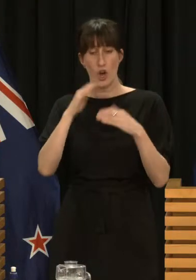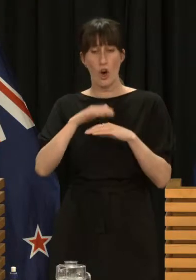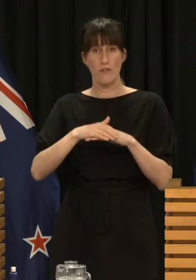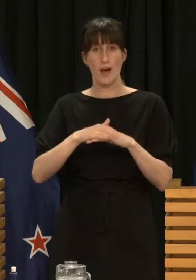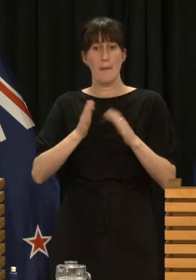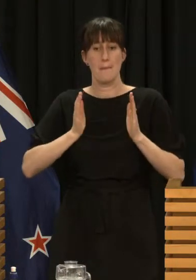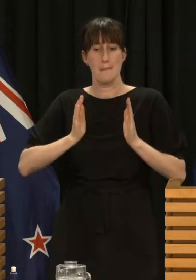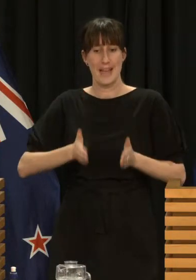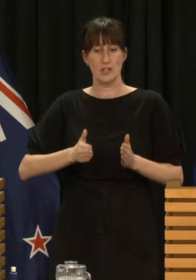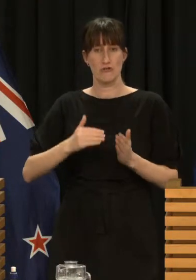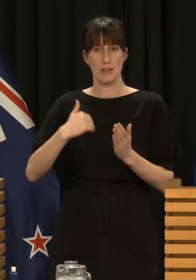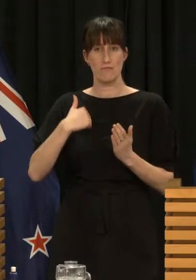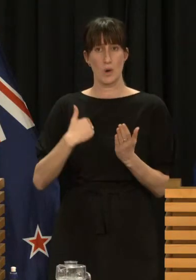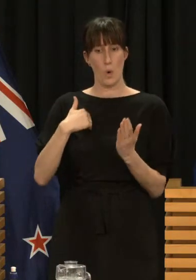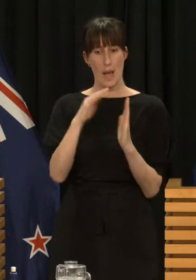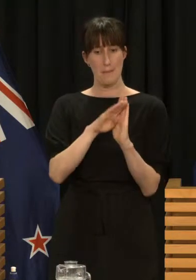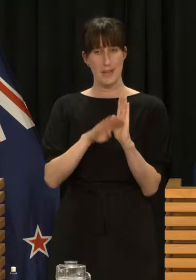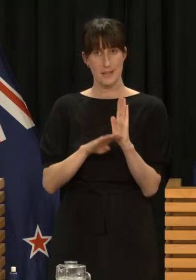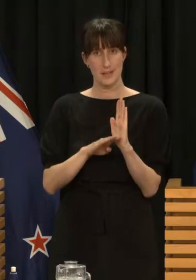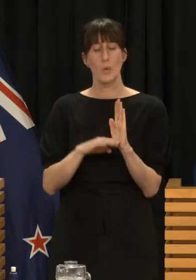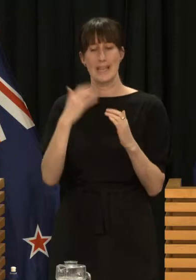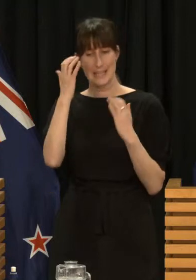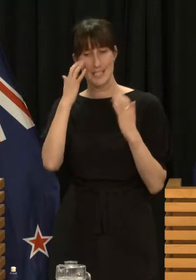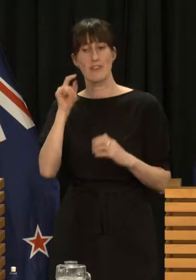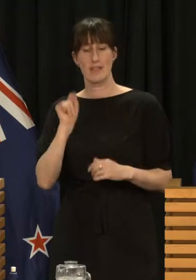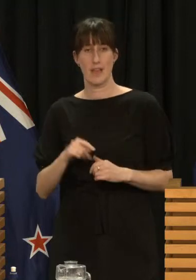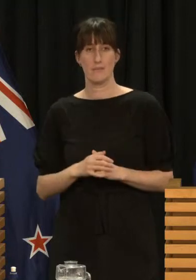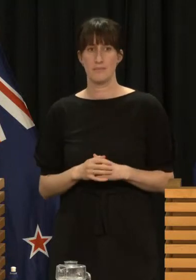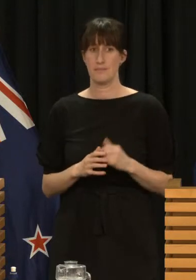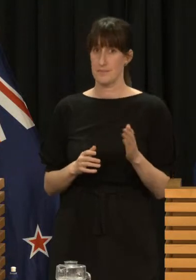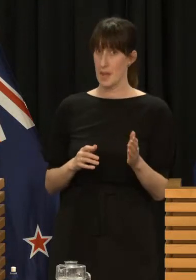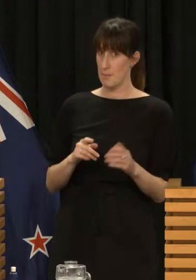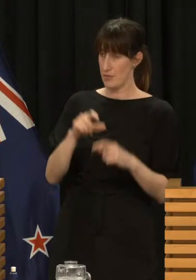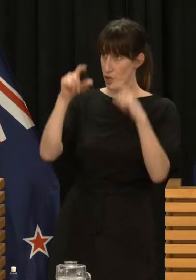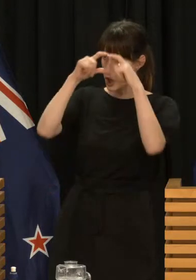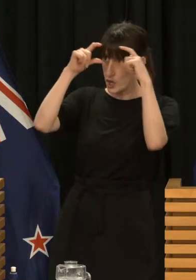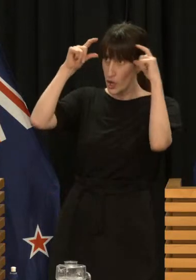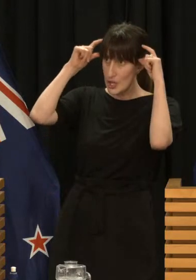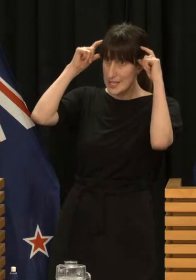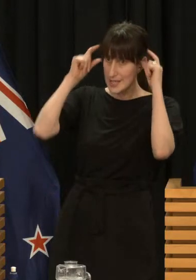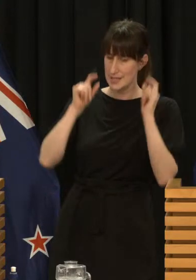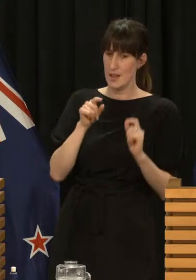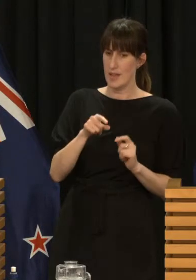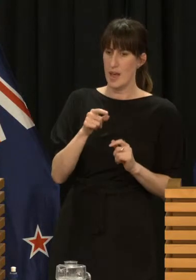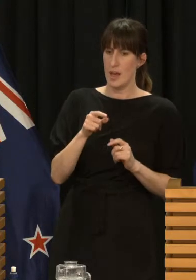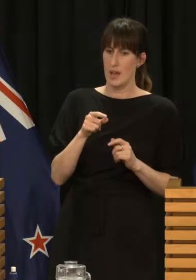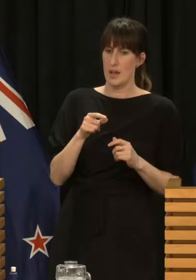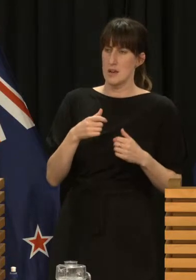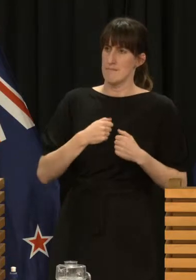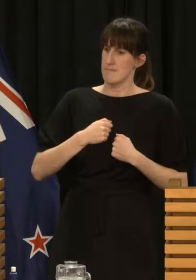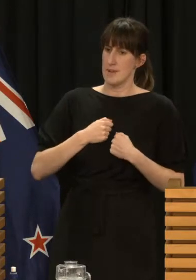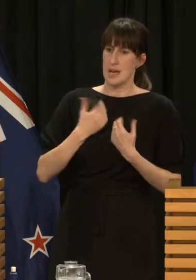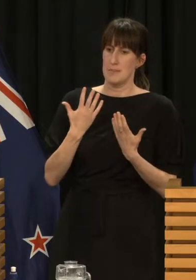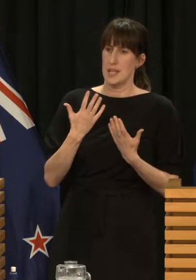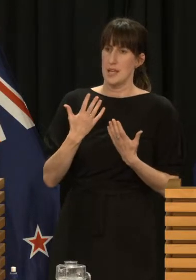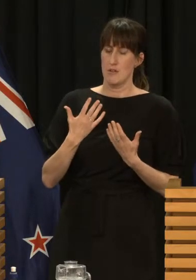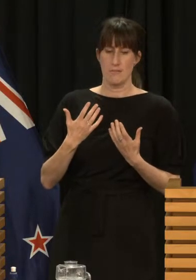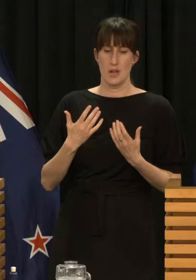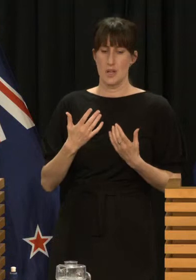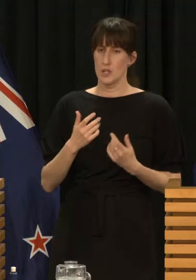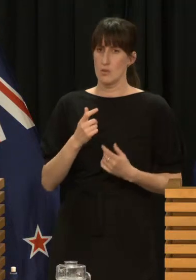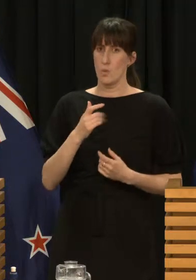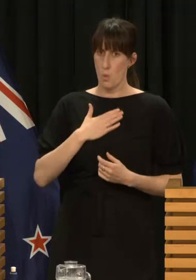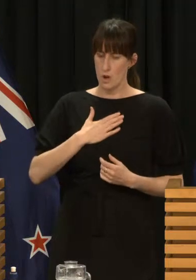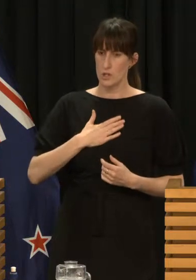and that's the thing that we're considering at the moment. And what would you say to the nurses that are threatening to walk away because of the N95 mask? I